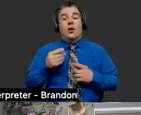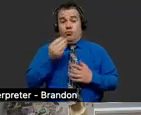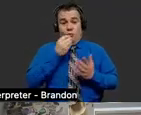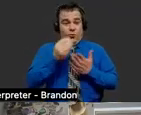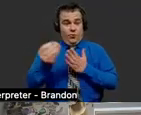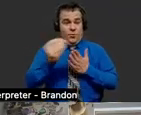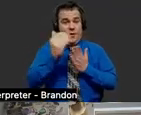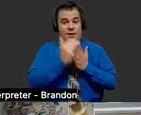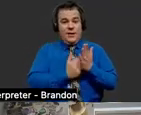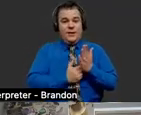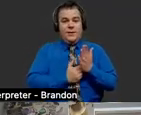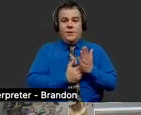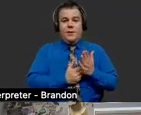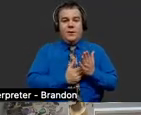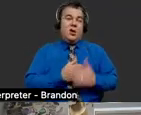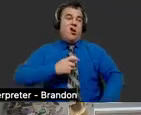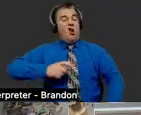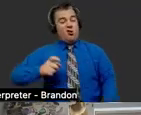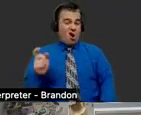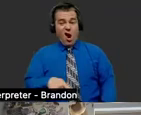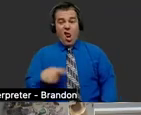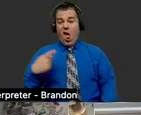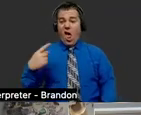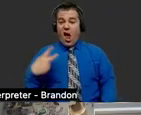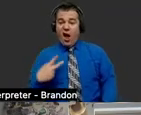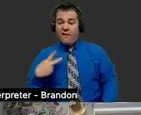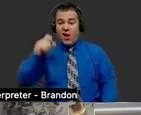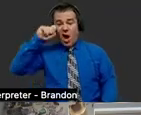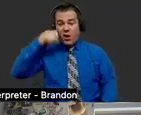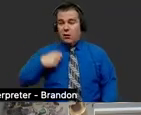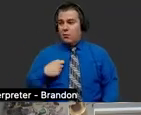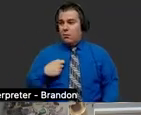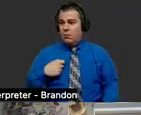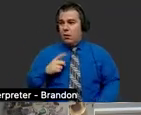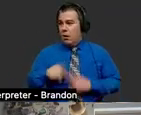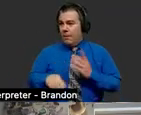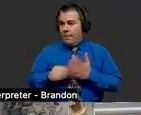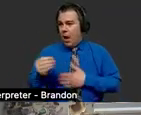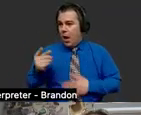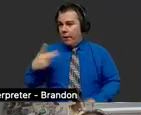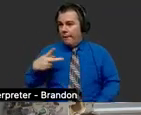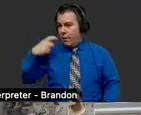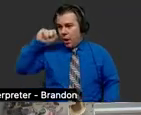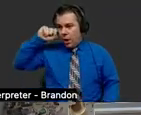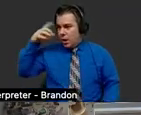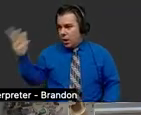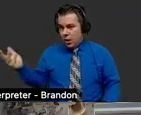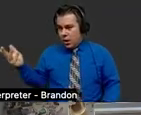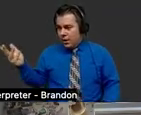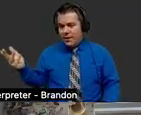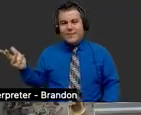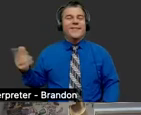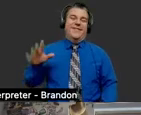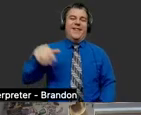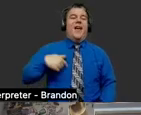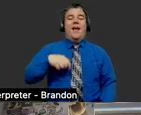is like, you need half of an onion. And I'm like, I can't buy half an onion. So I love that it's just